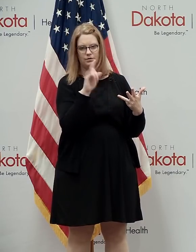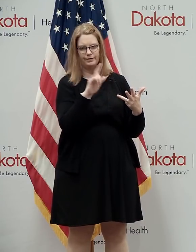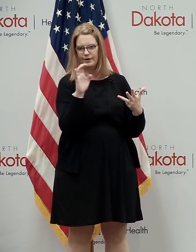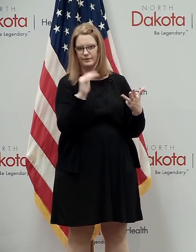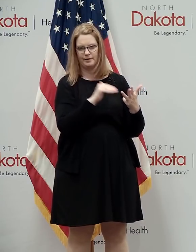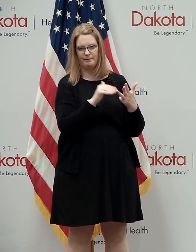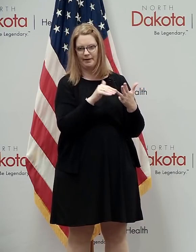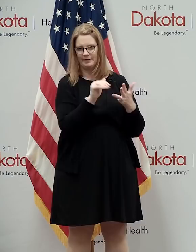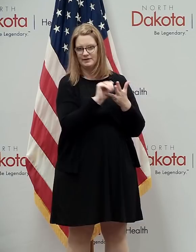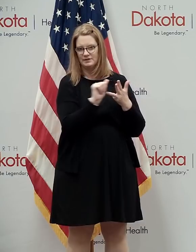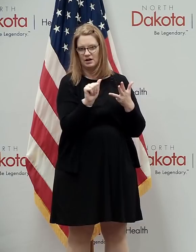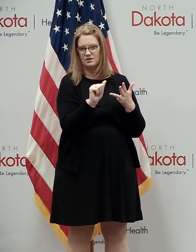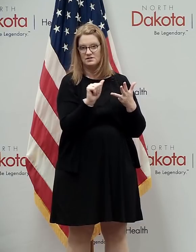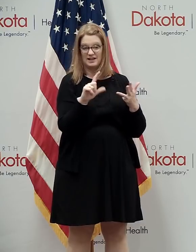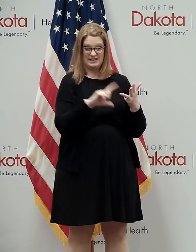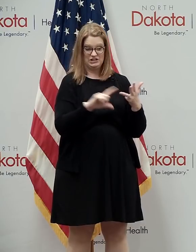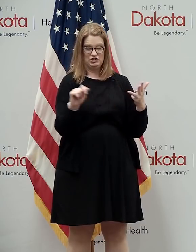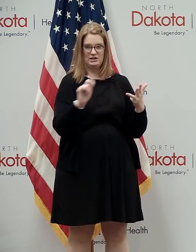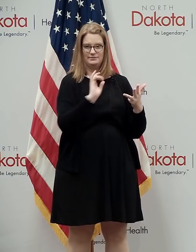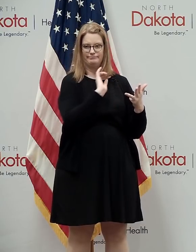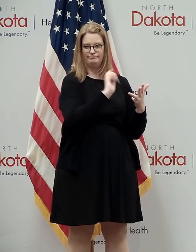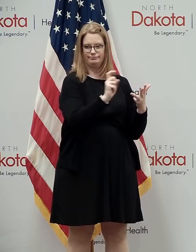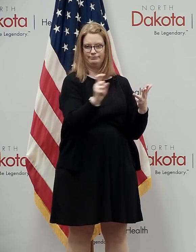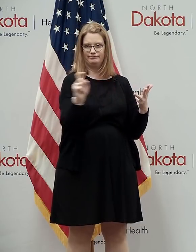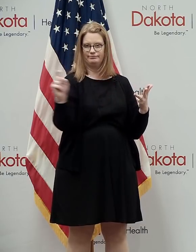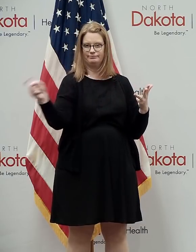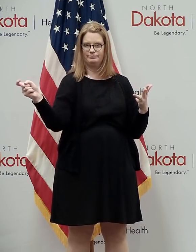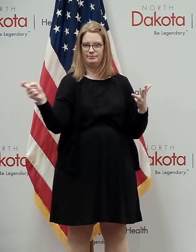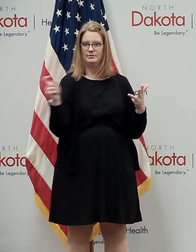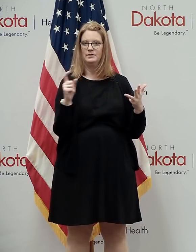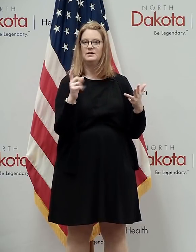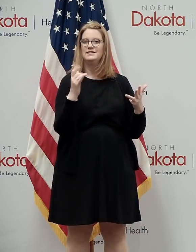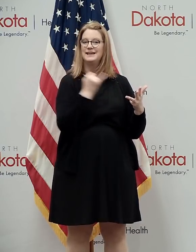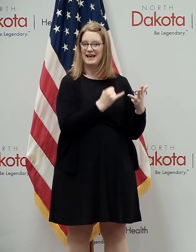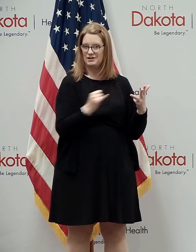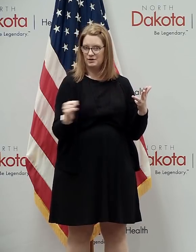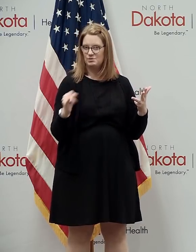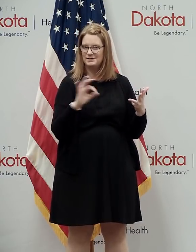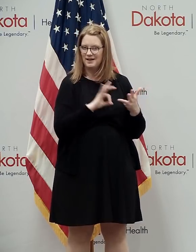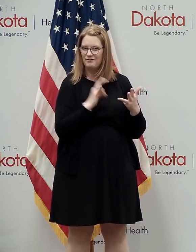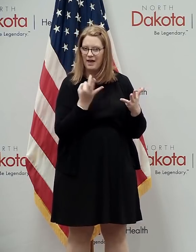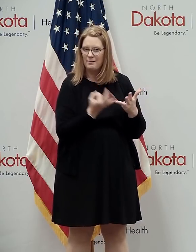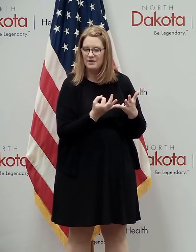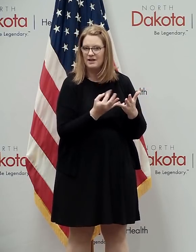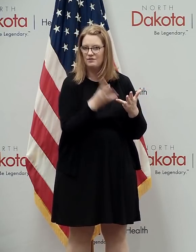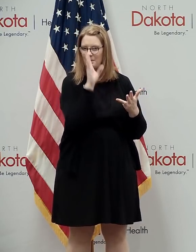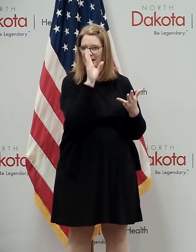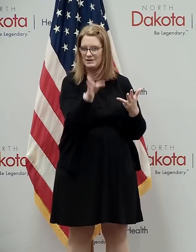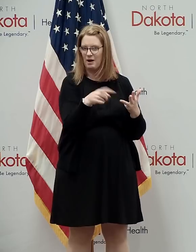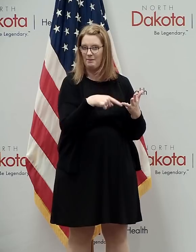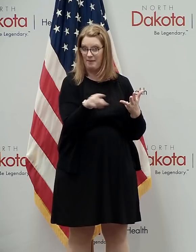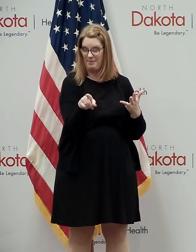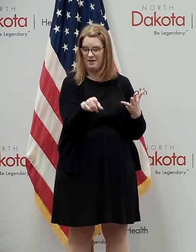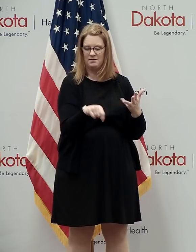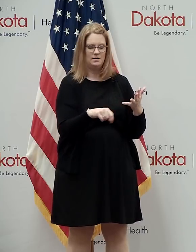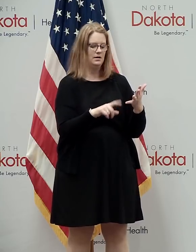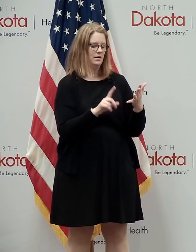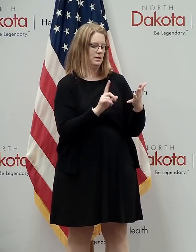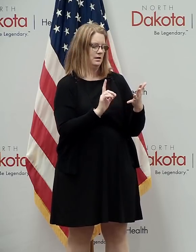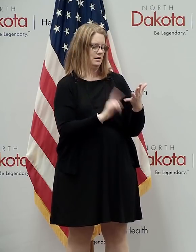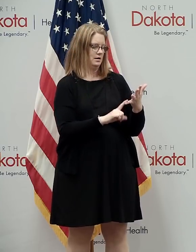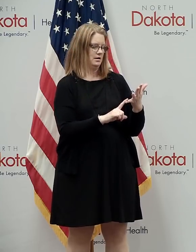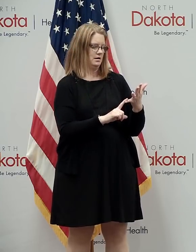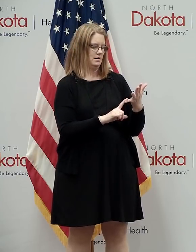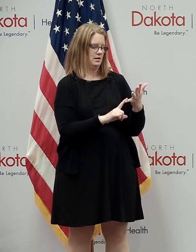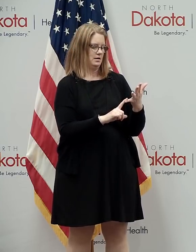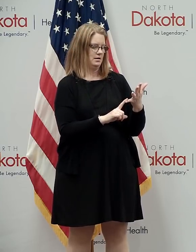millions of dollars in terms of checks that went out to individuals and families through the direct payment. And then on top of